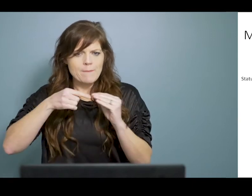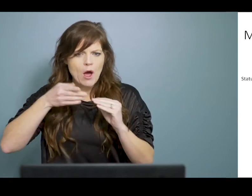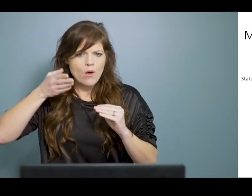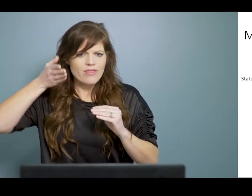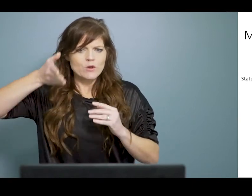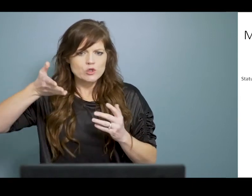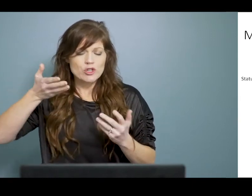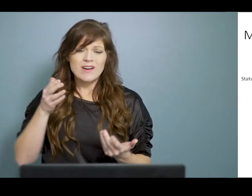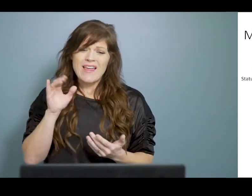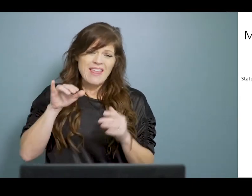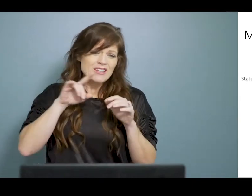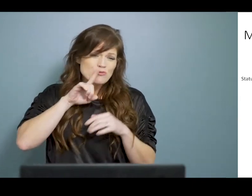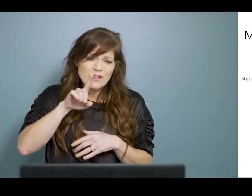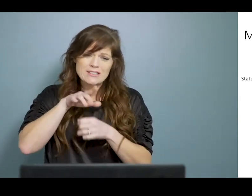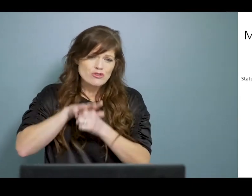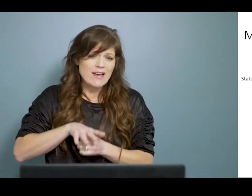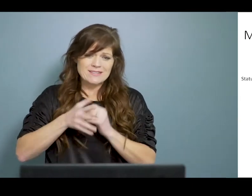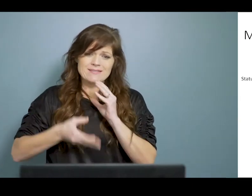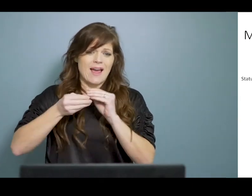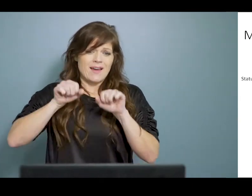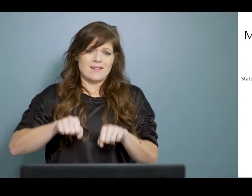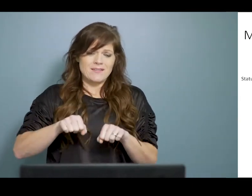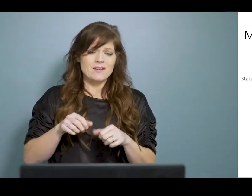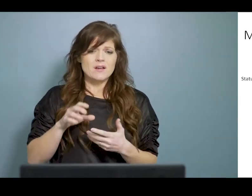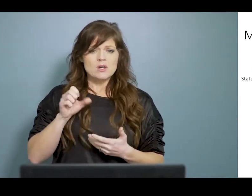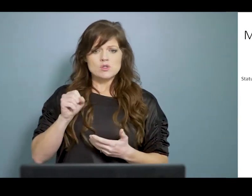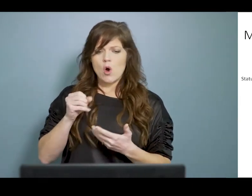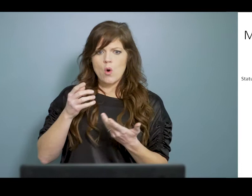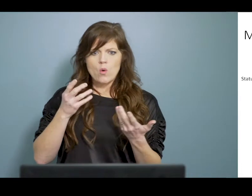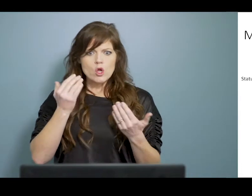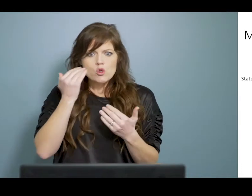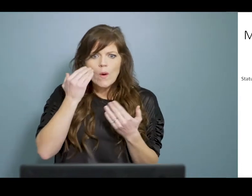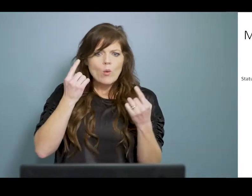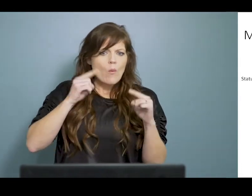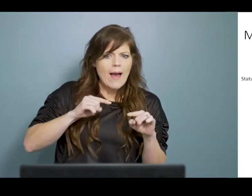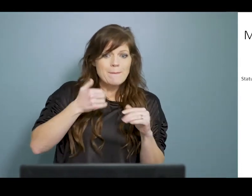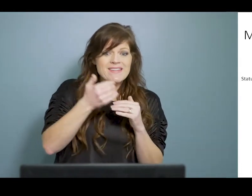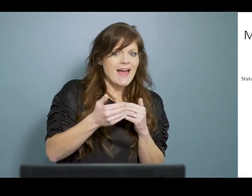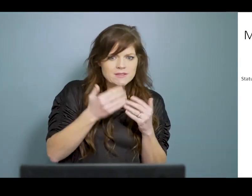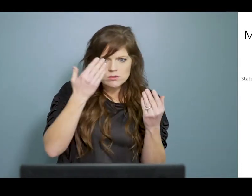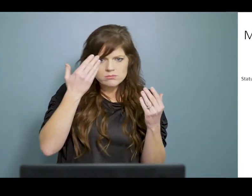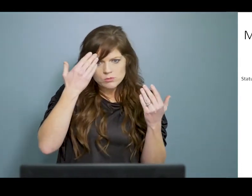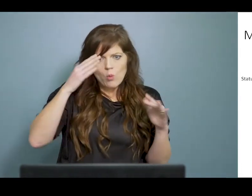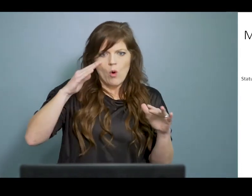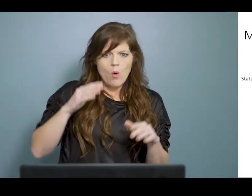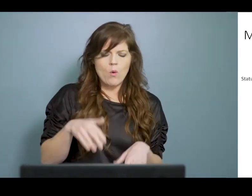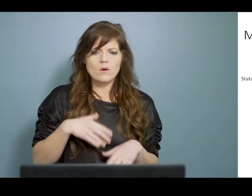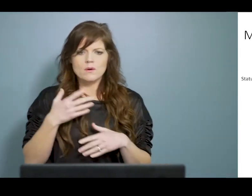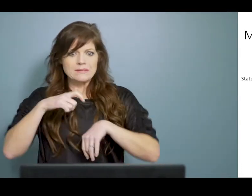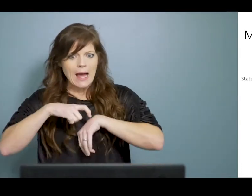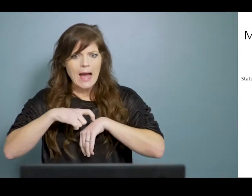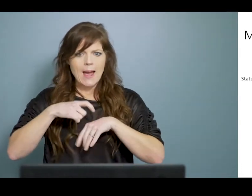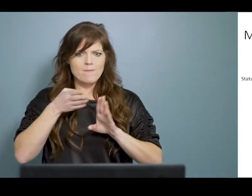It takes out predictability, it takes out time. And so managing change in COVID times has